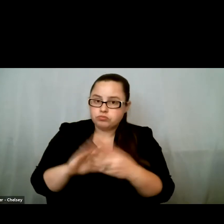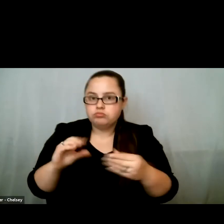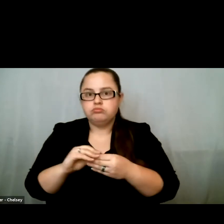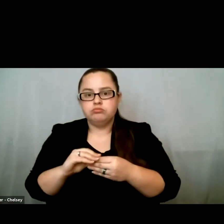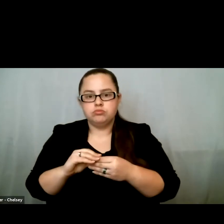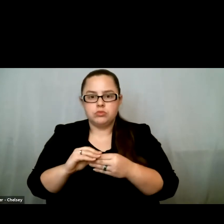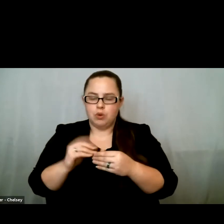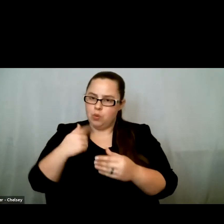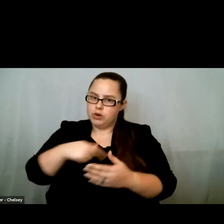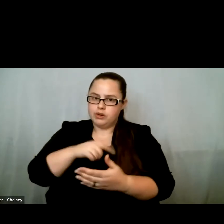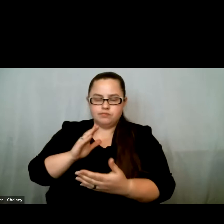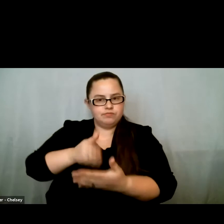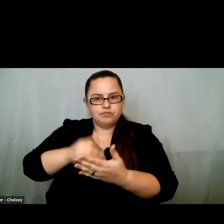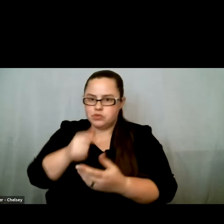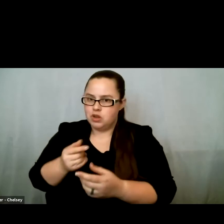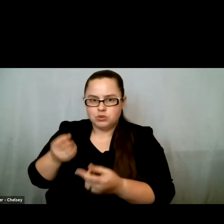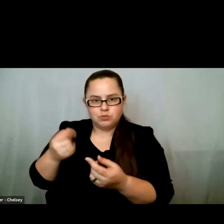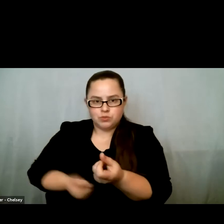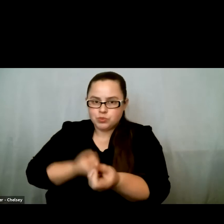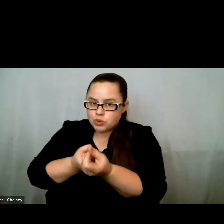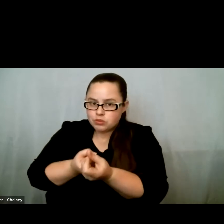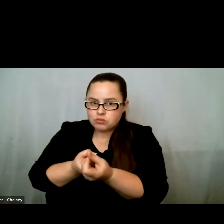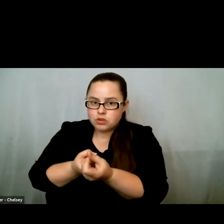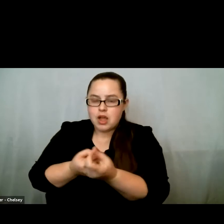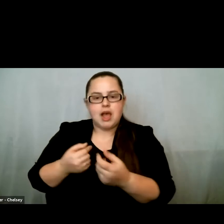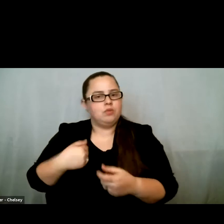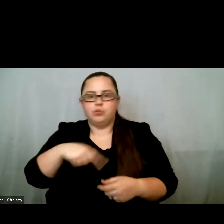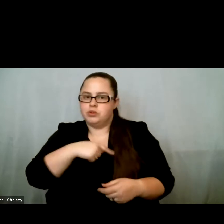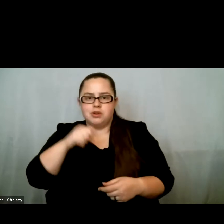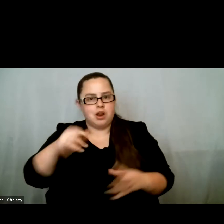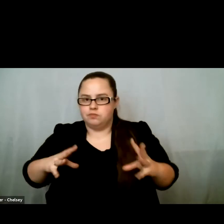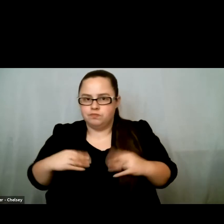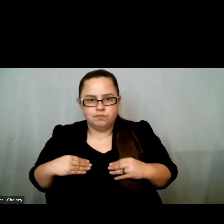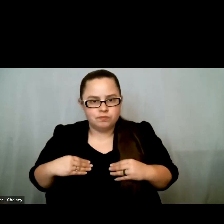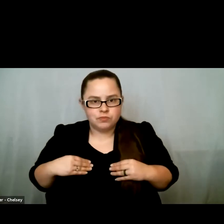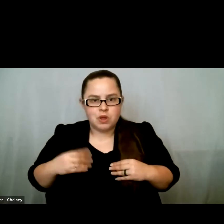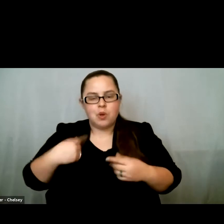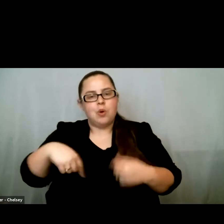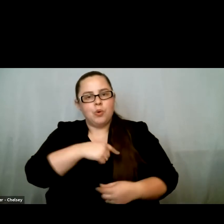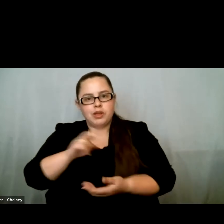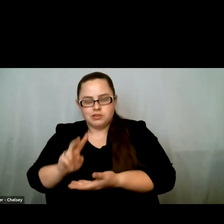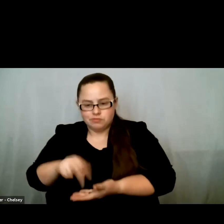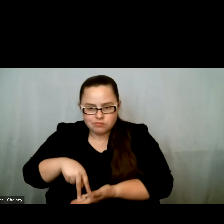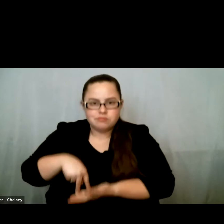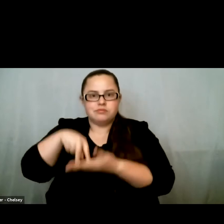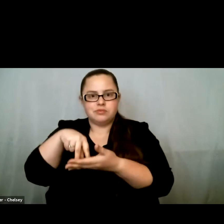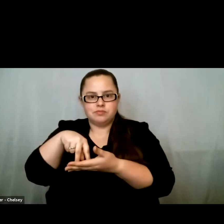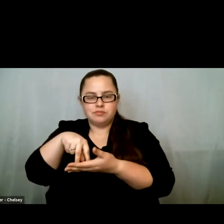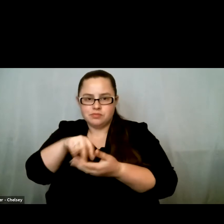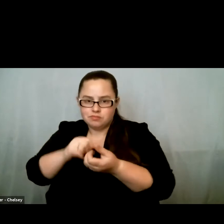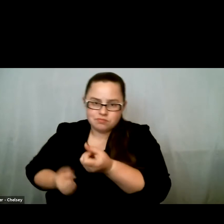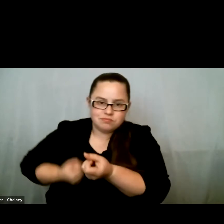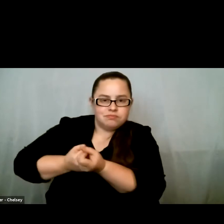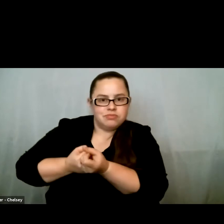this, and that we will not stand for this. We stand united and in solidarity. And we